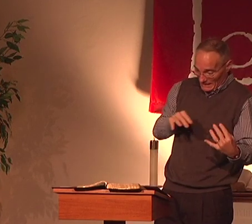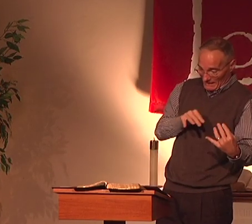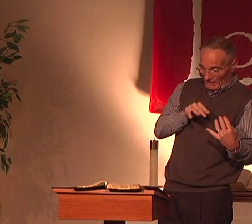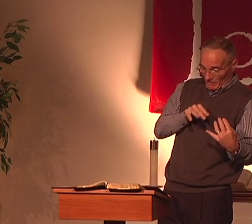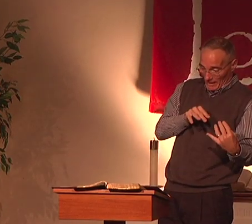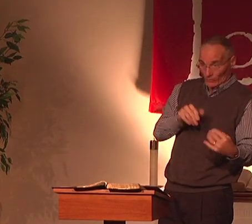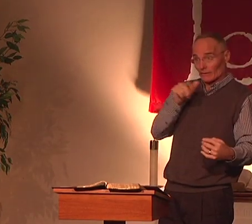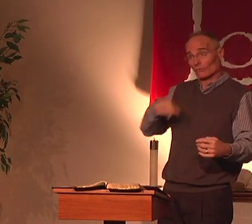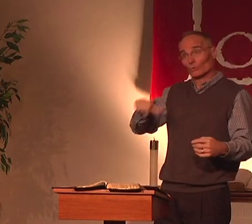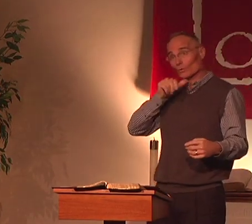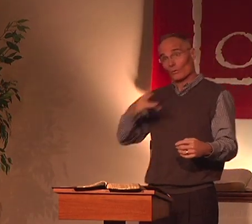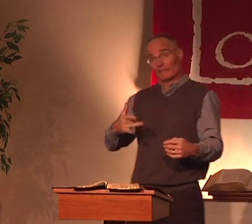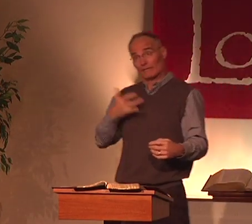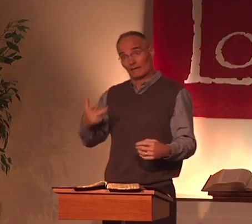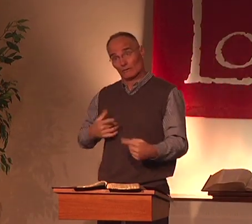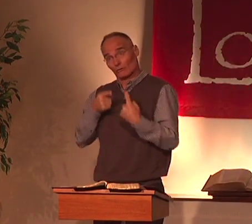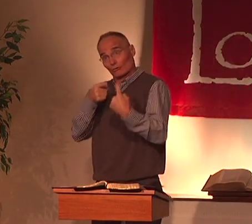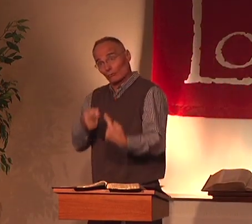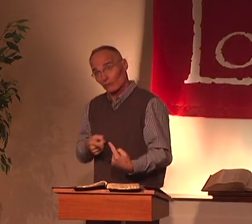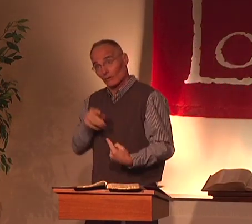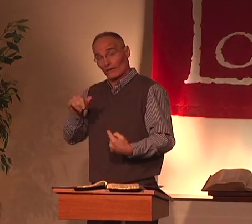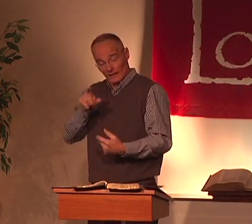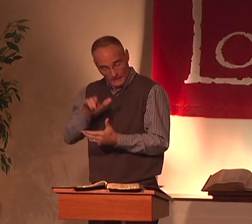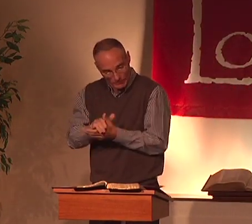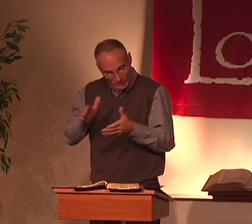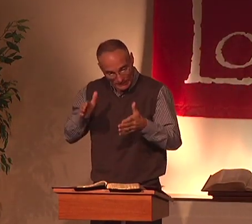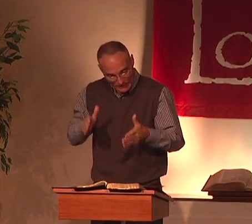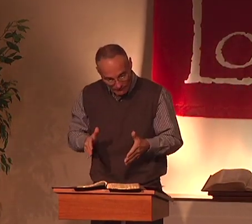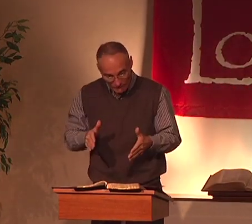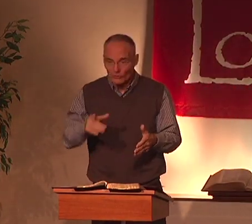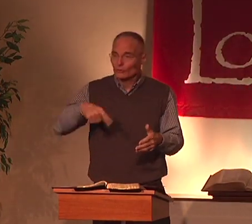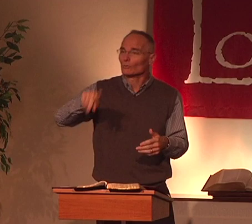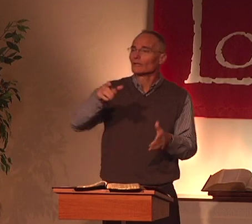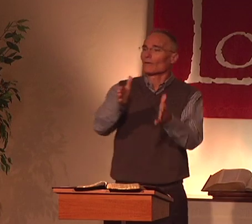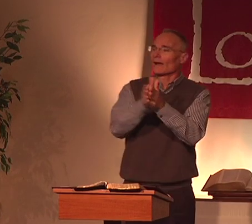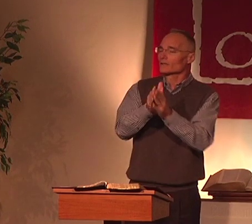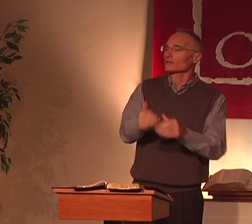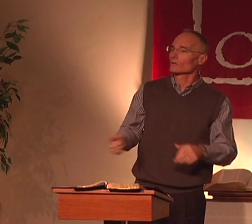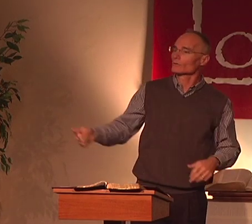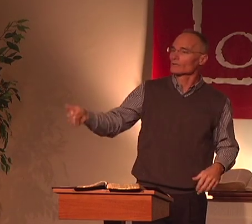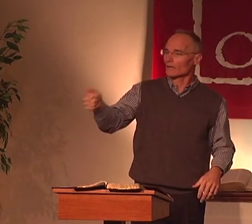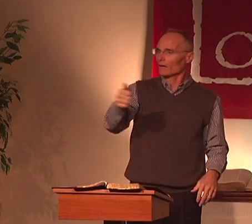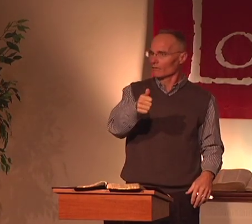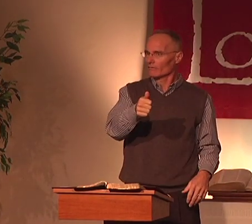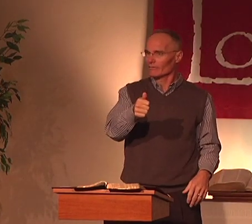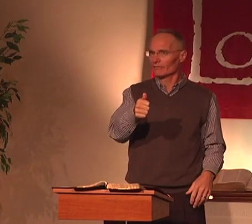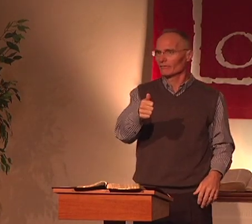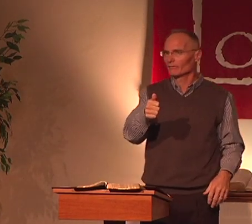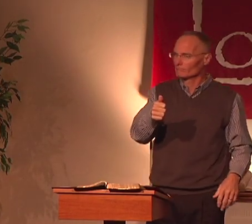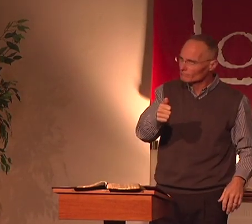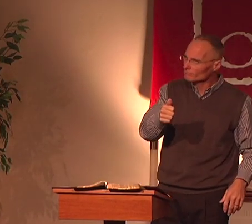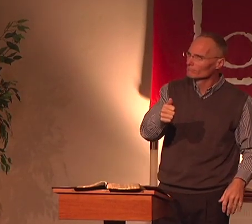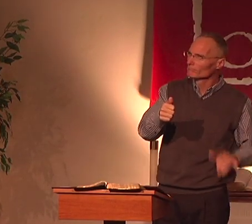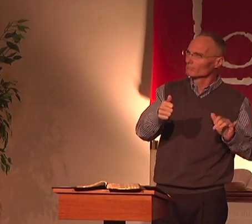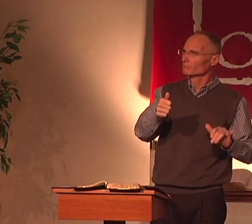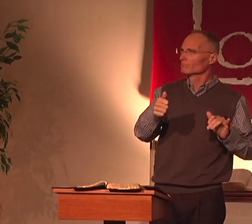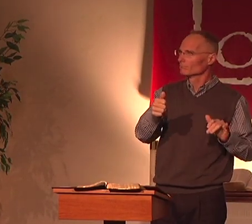Don't see the battle If you don't feel Like you're struggling As a believer Then you need To ask yourselves Hmm